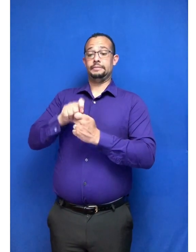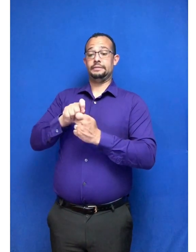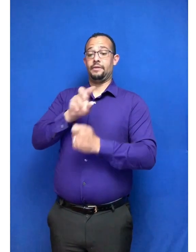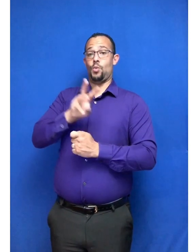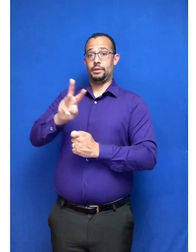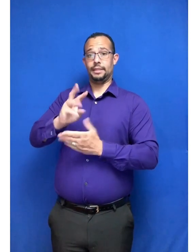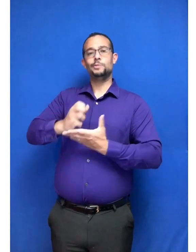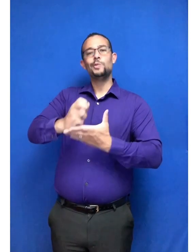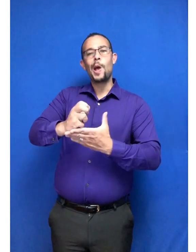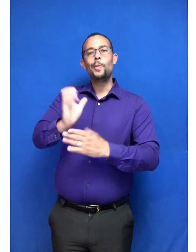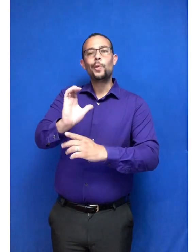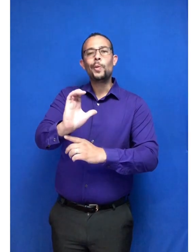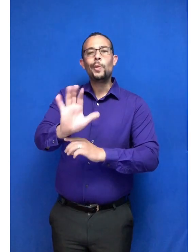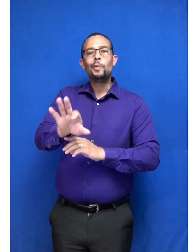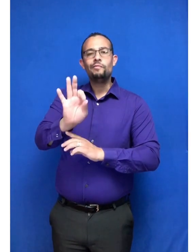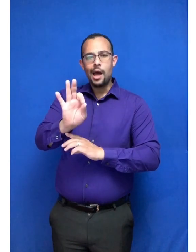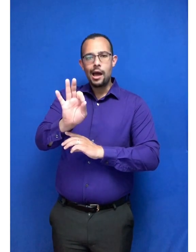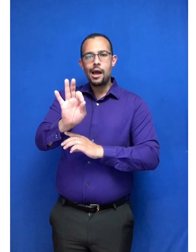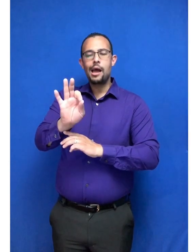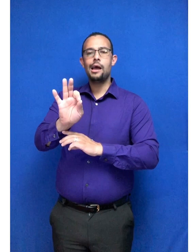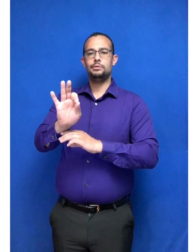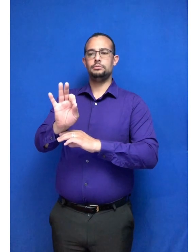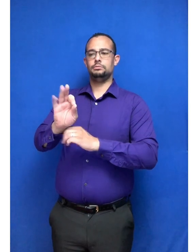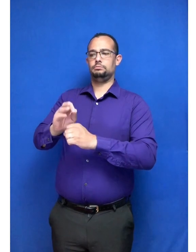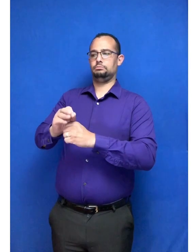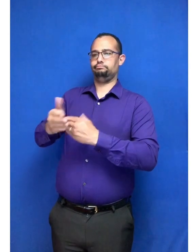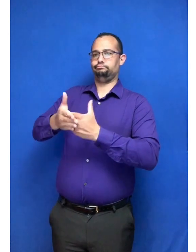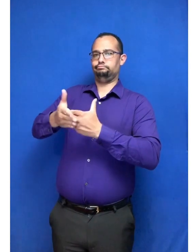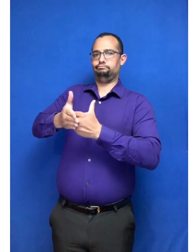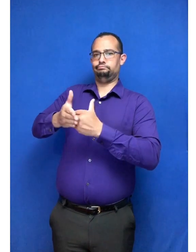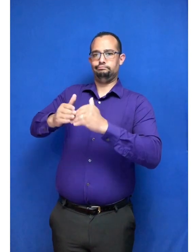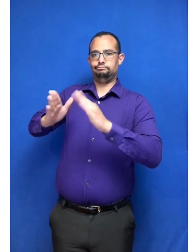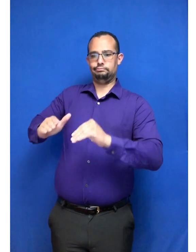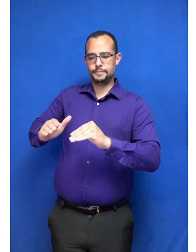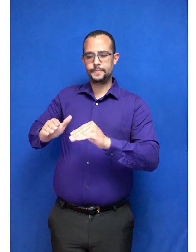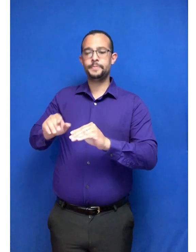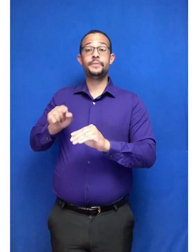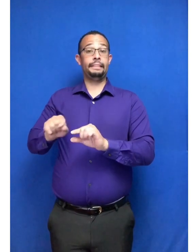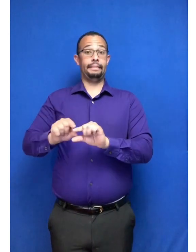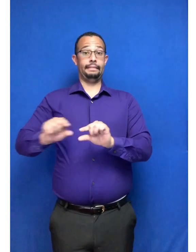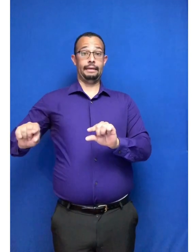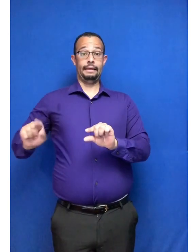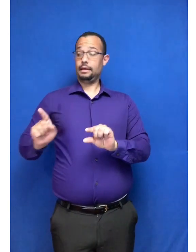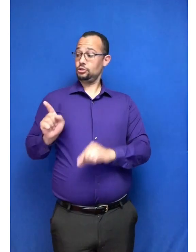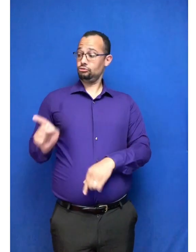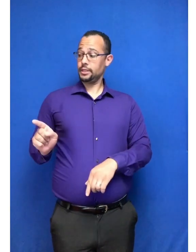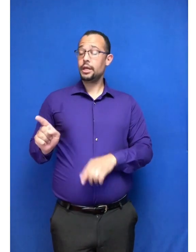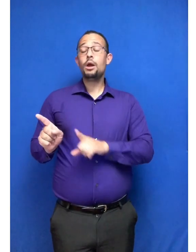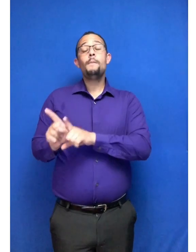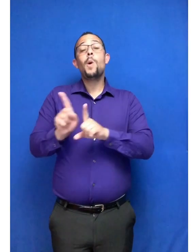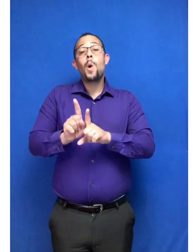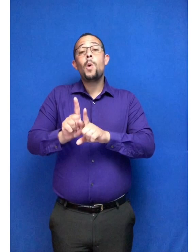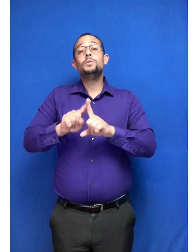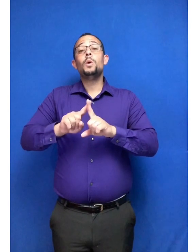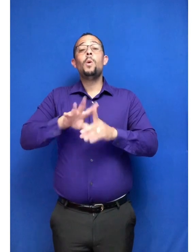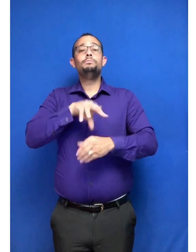here on this slide and is also available in the complete ASL